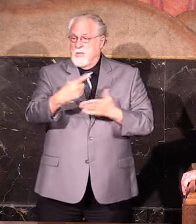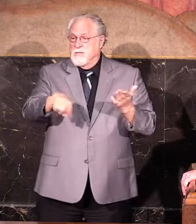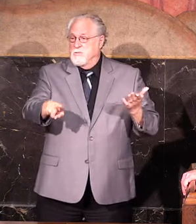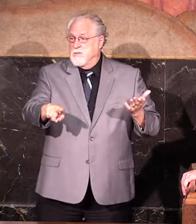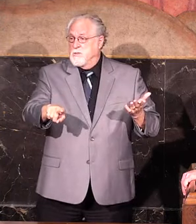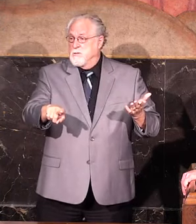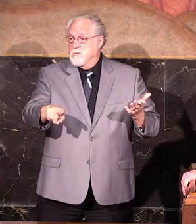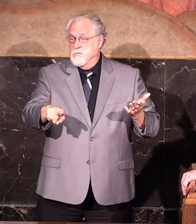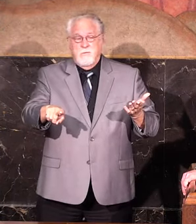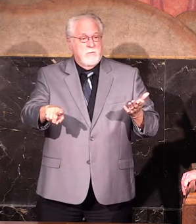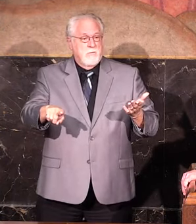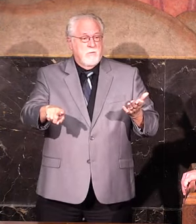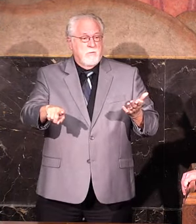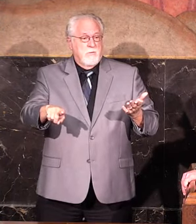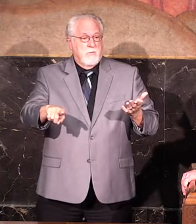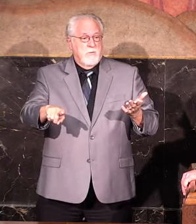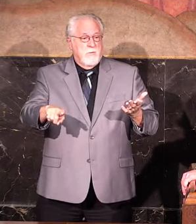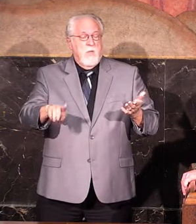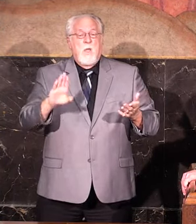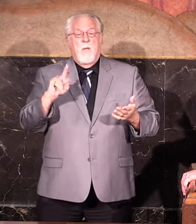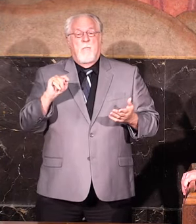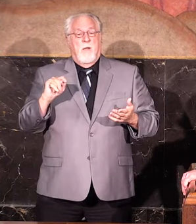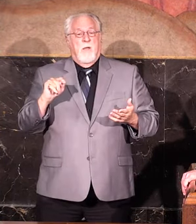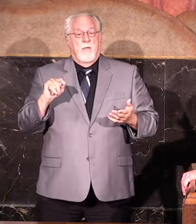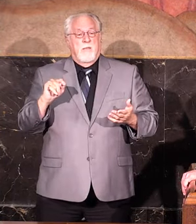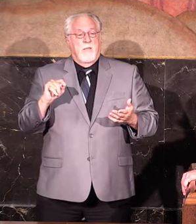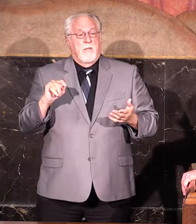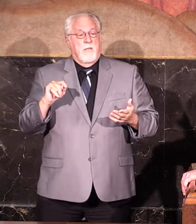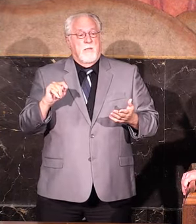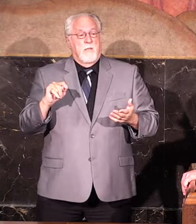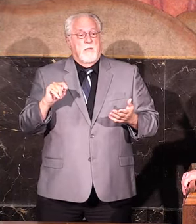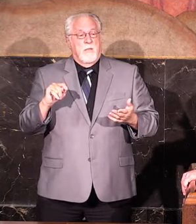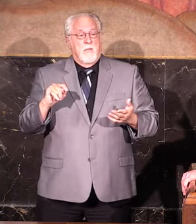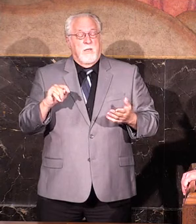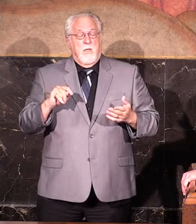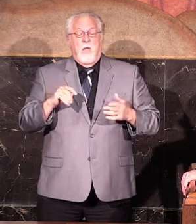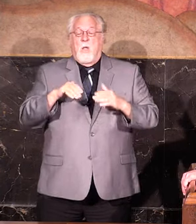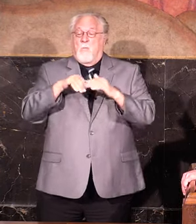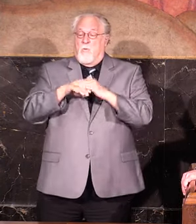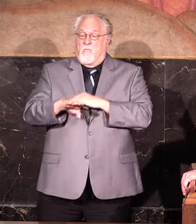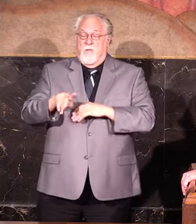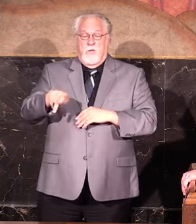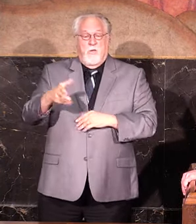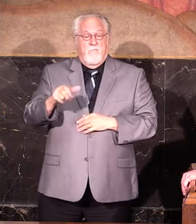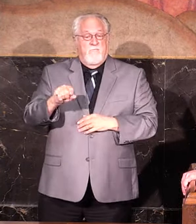week. But whether we go to phase 2 or not,